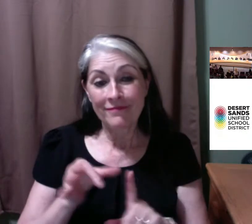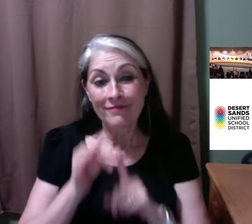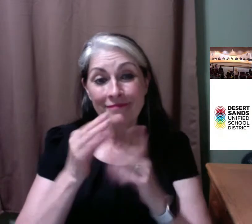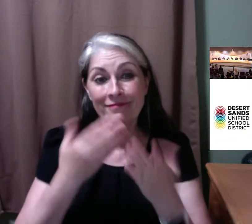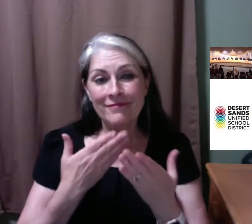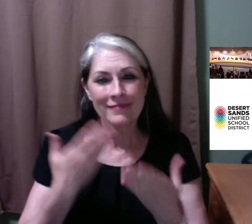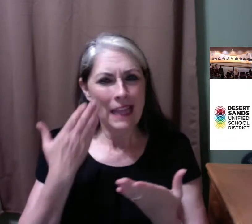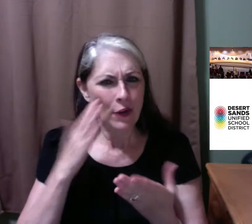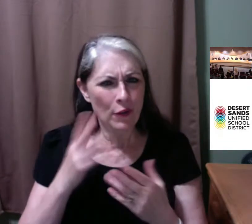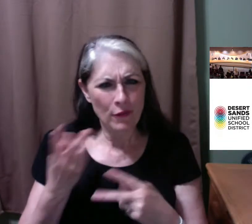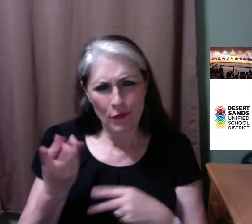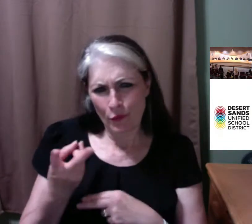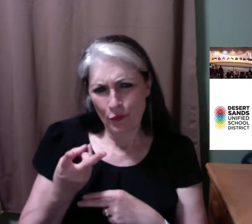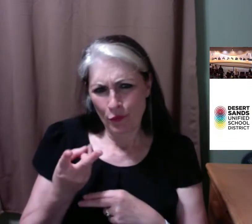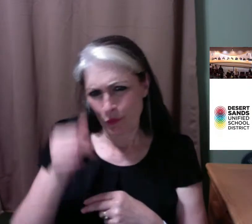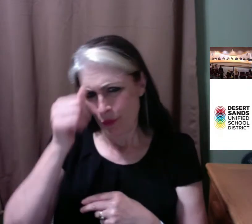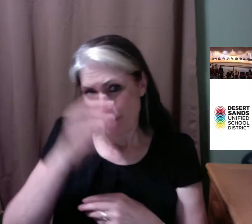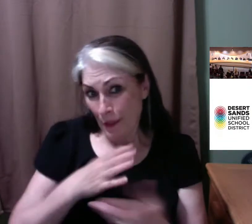here.